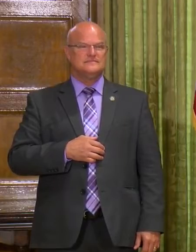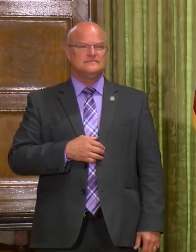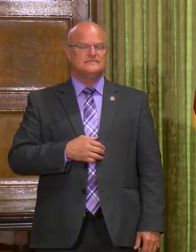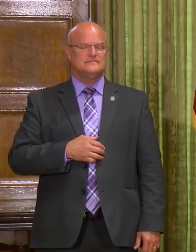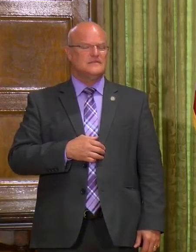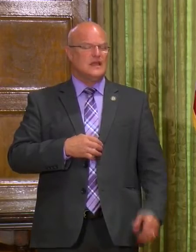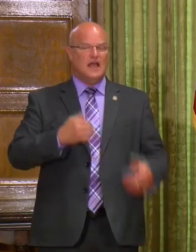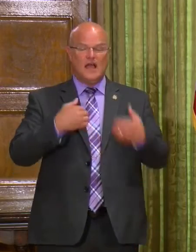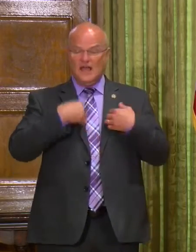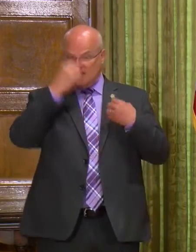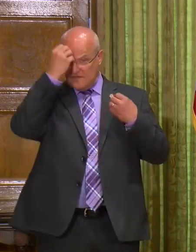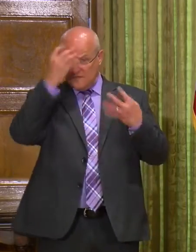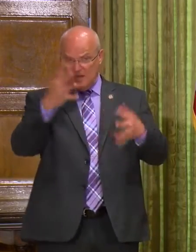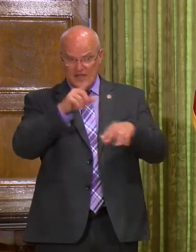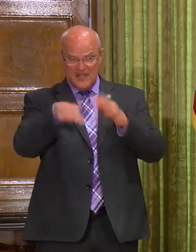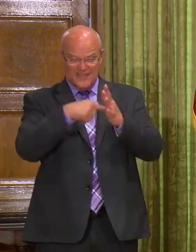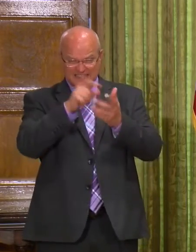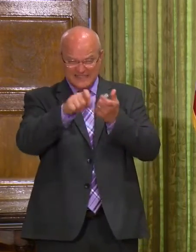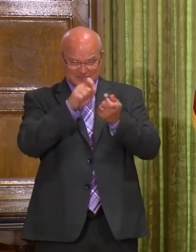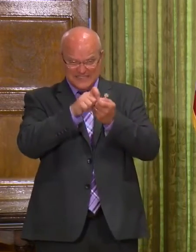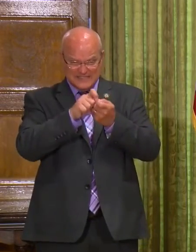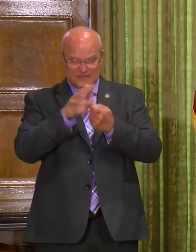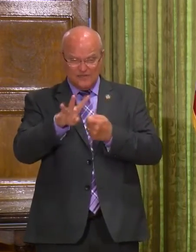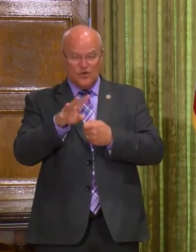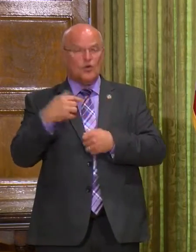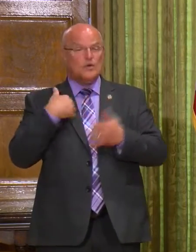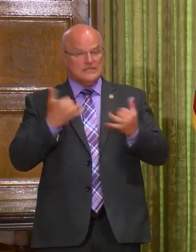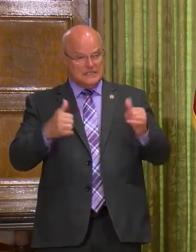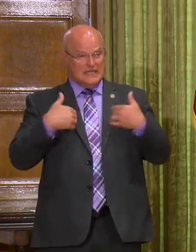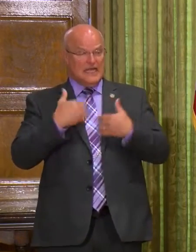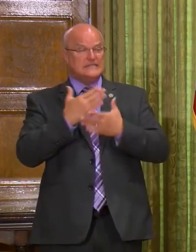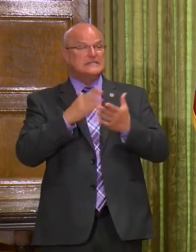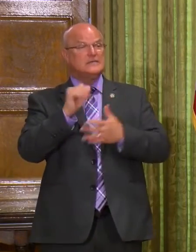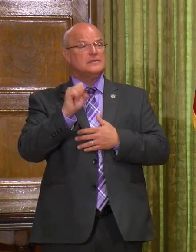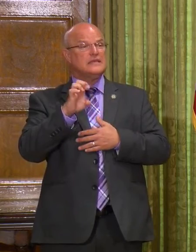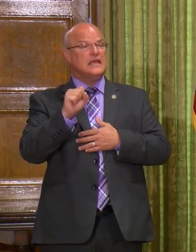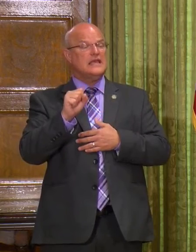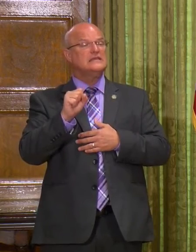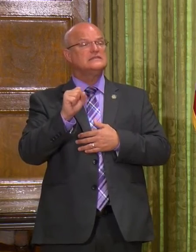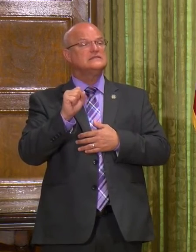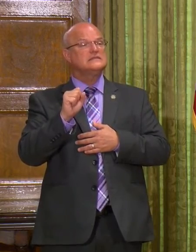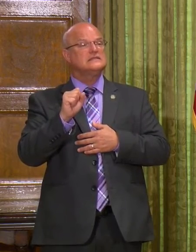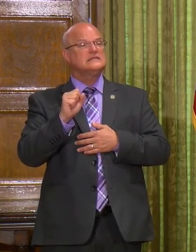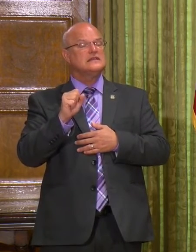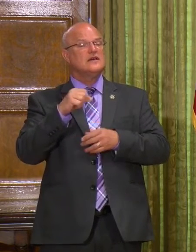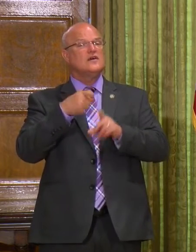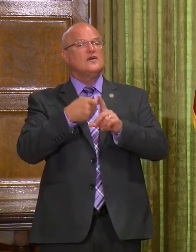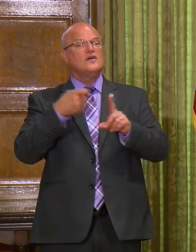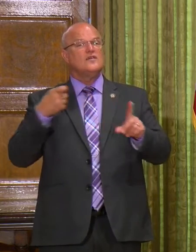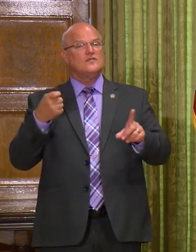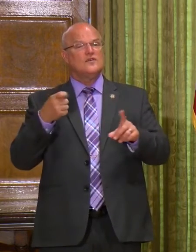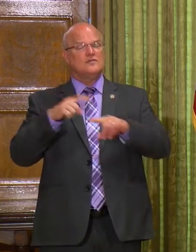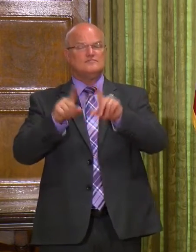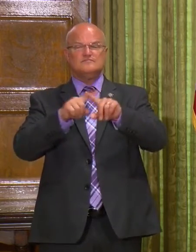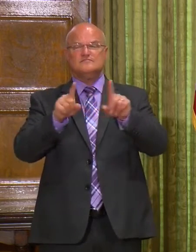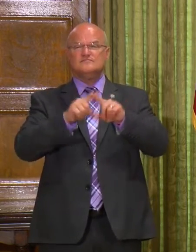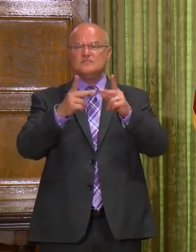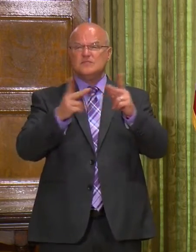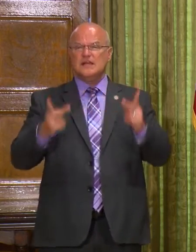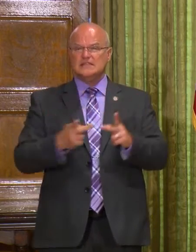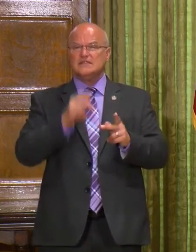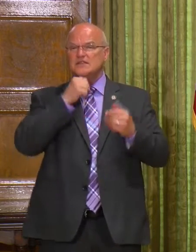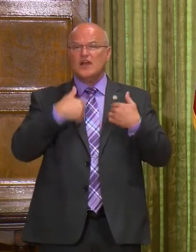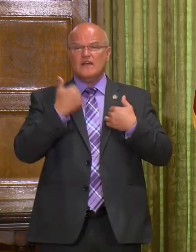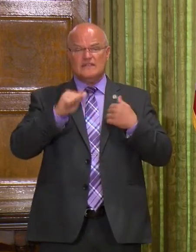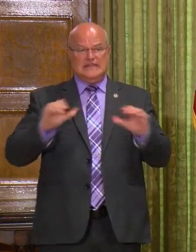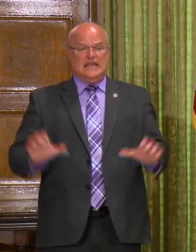I don't have information on these specific. We still did have some cases coming in from various units. We don't